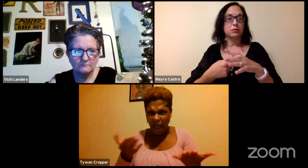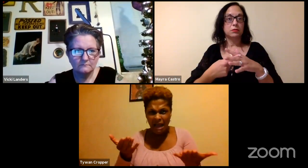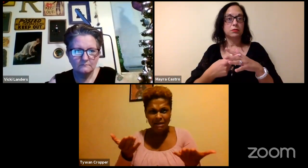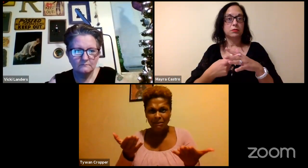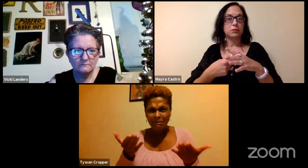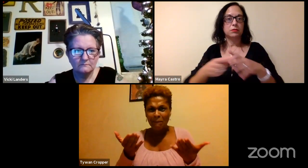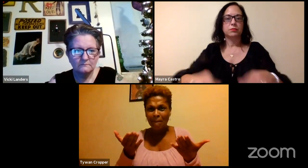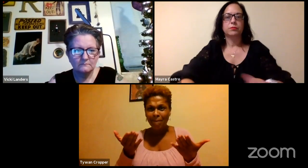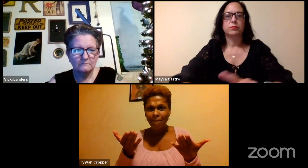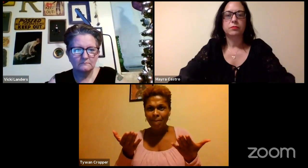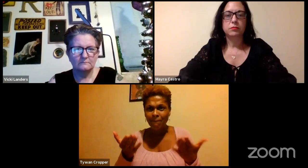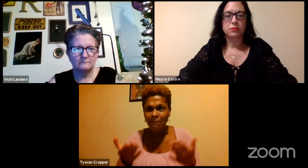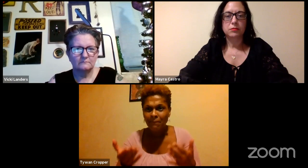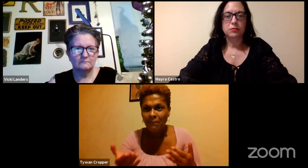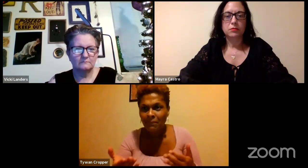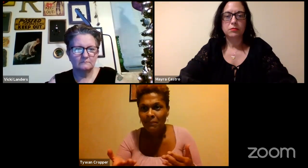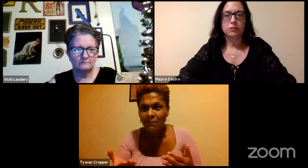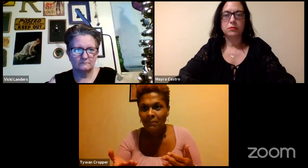Hello.